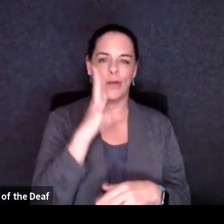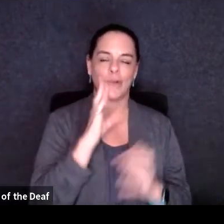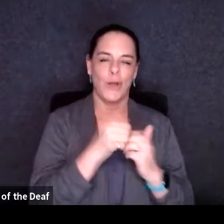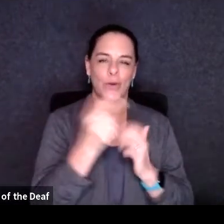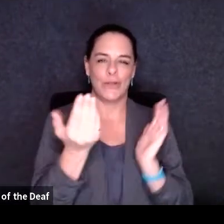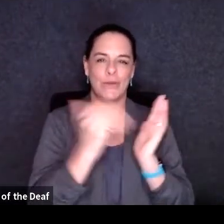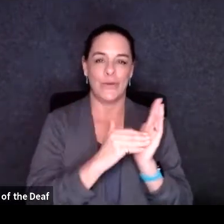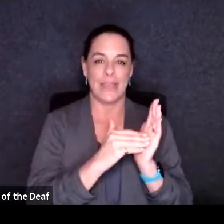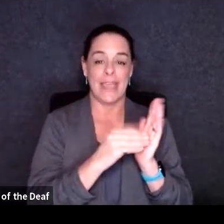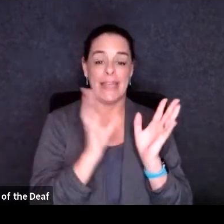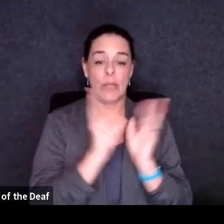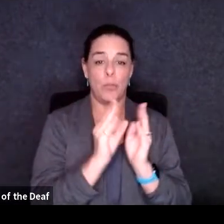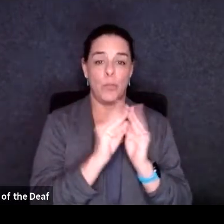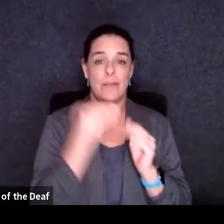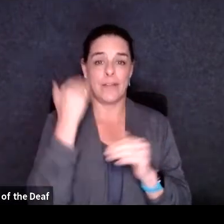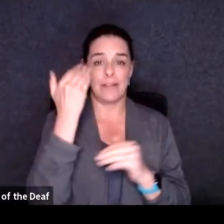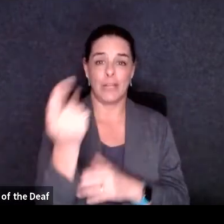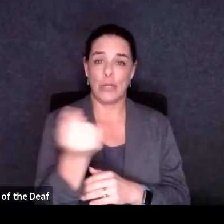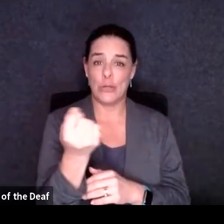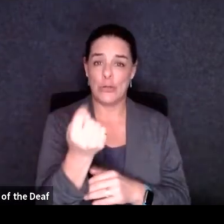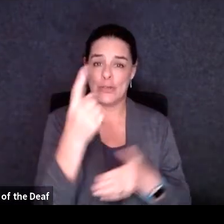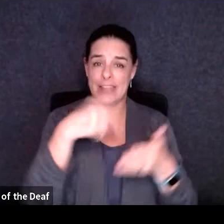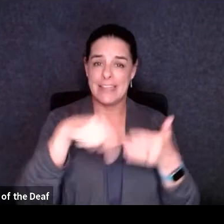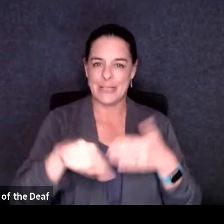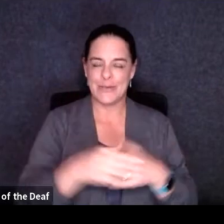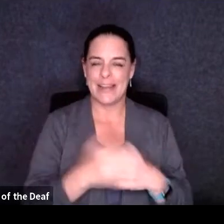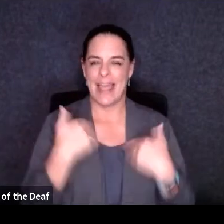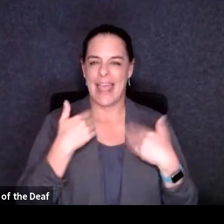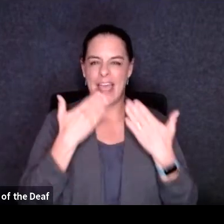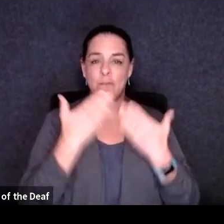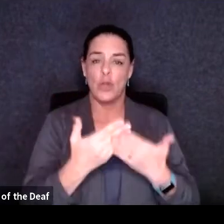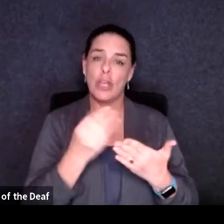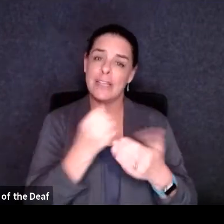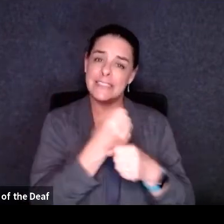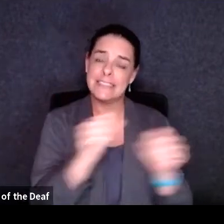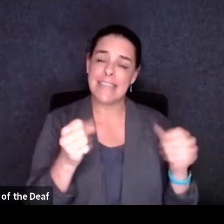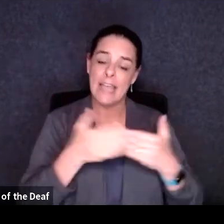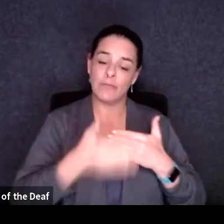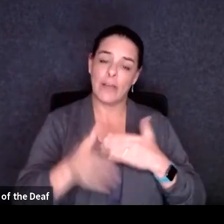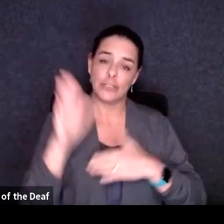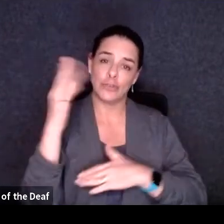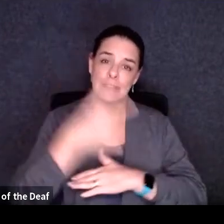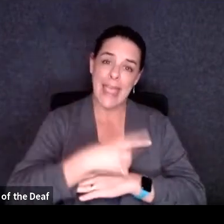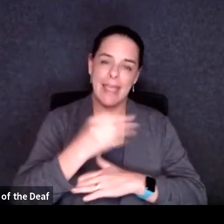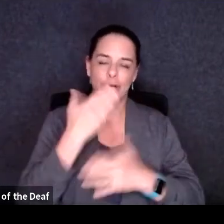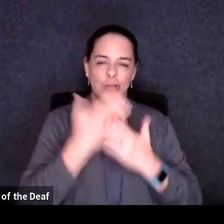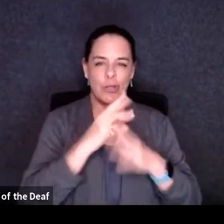again at our media briefing on Tuesday of next week. Have a good and safe rest of your day and a good weekend.